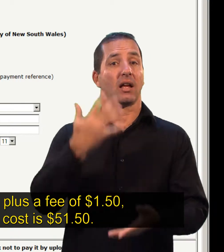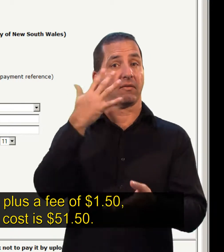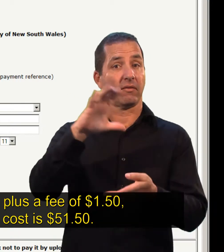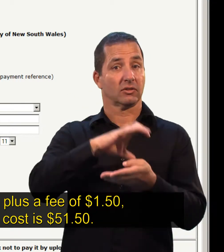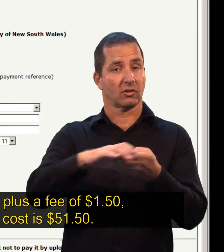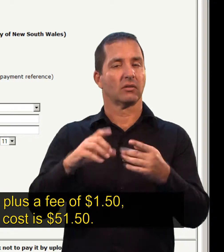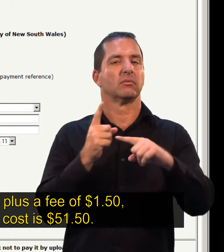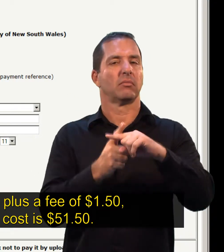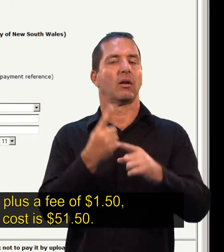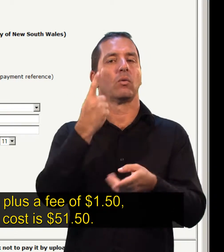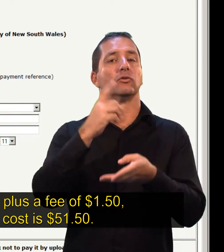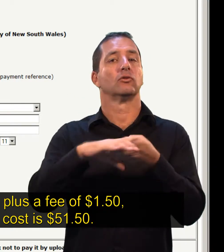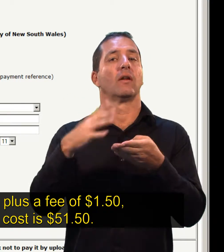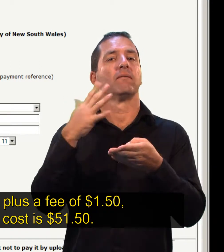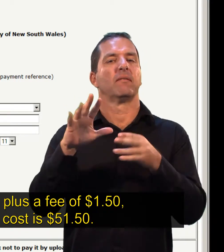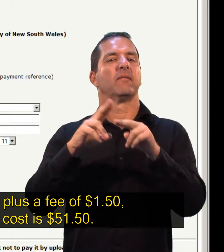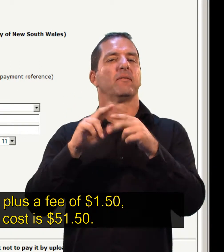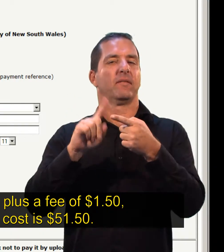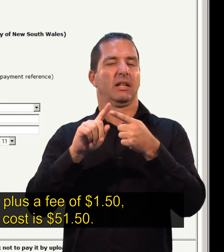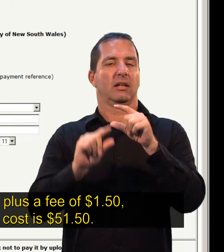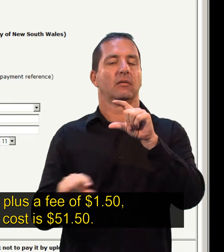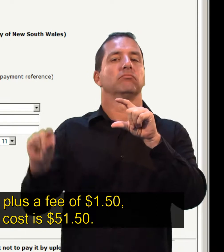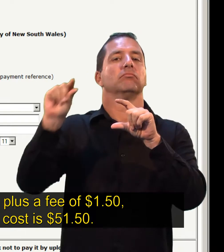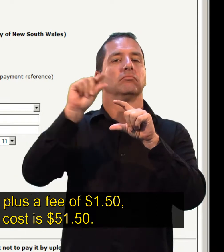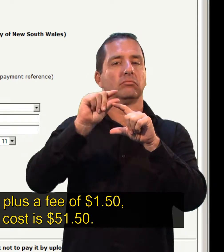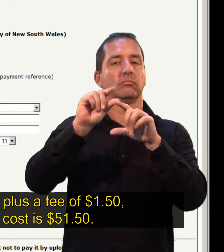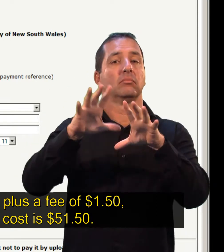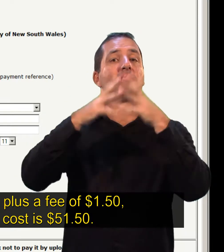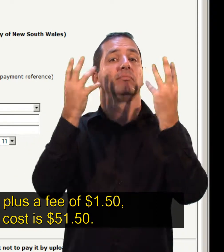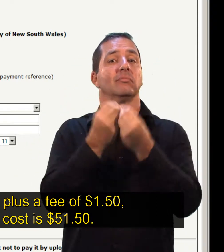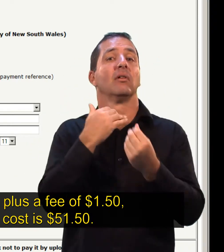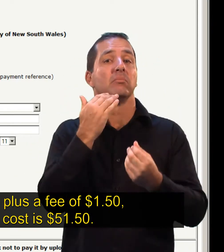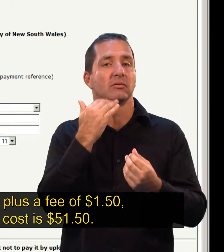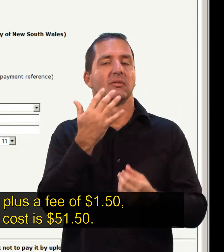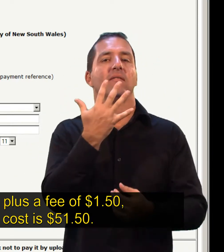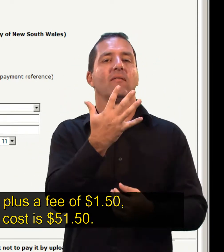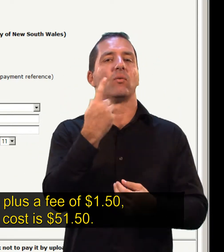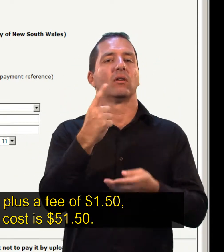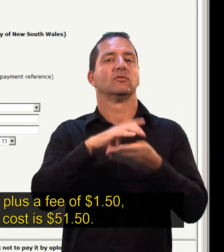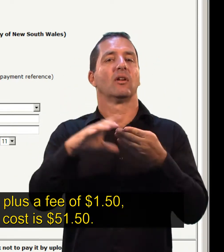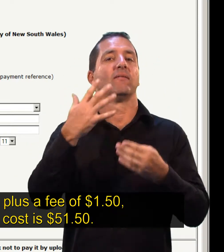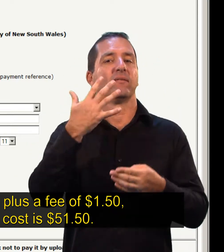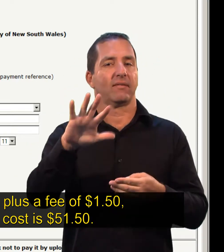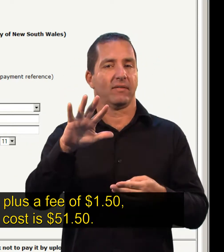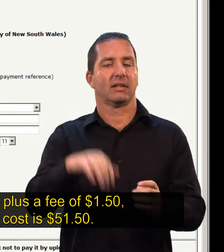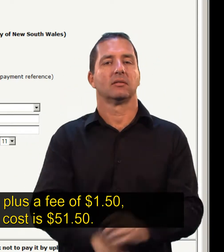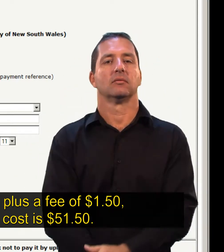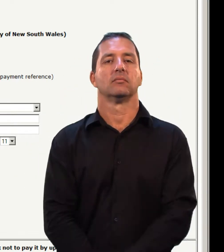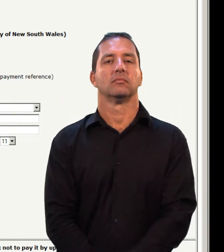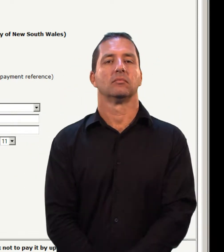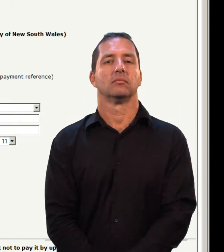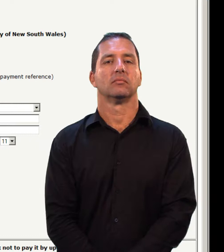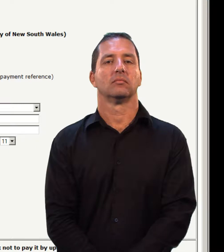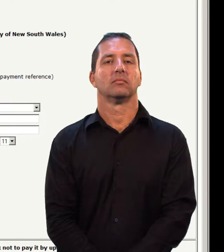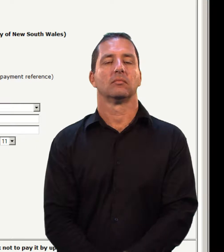The cost is $50 plus a fee of $1.50, so the total cost is $51.50.